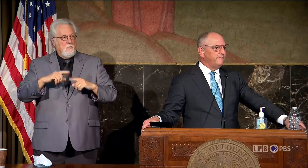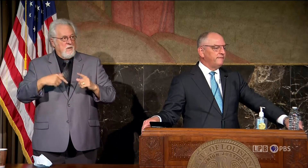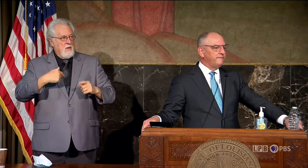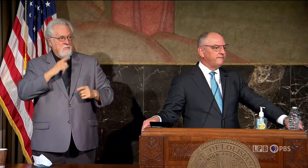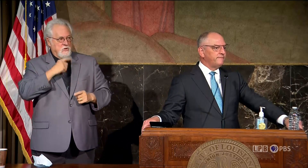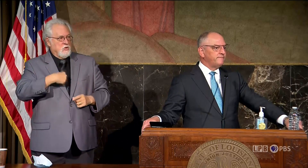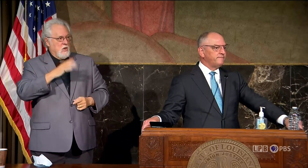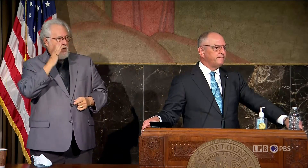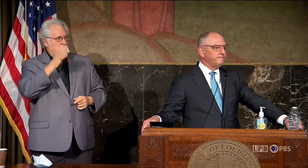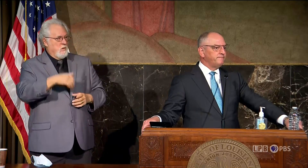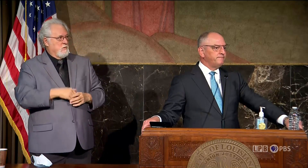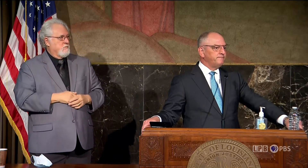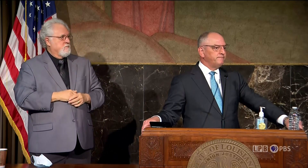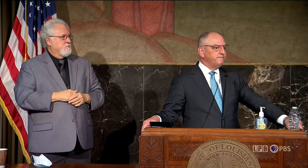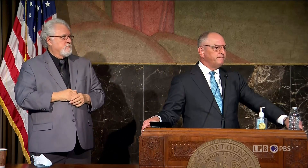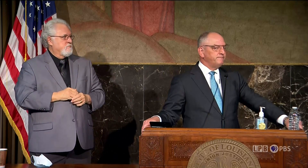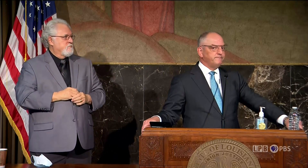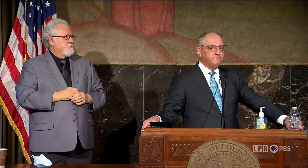will.